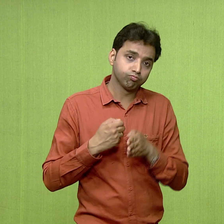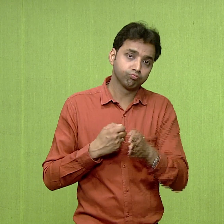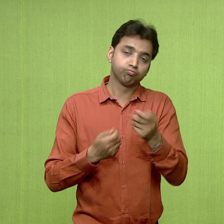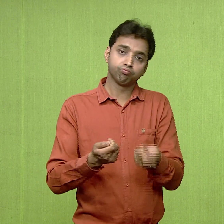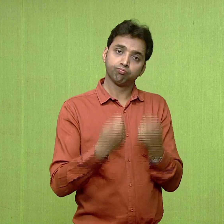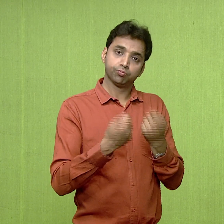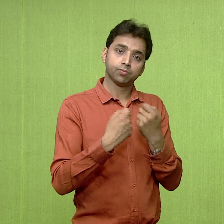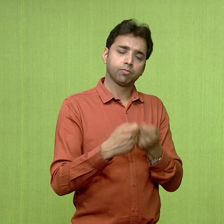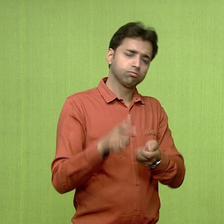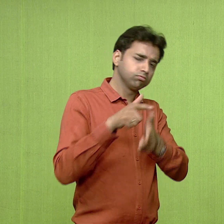shooting,